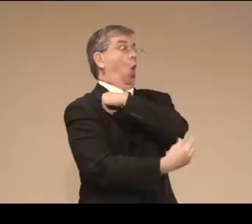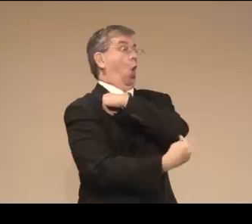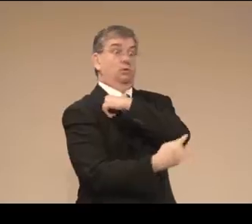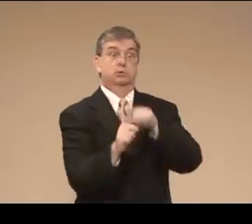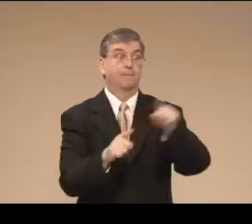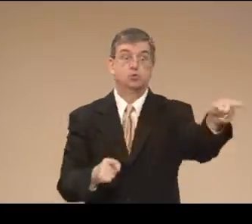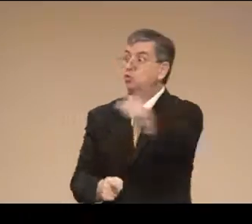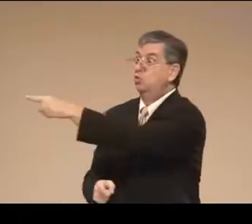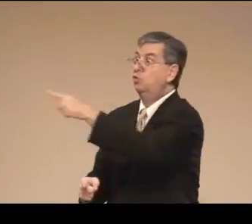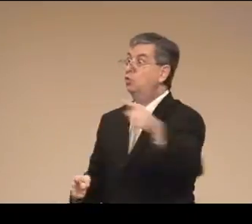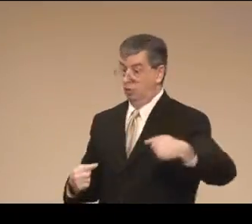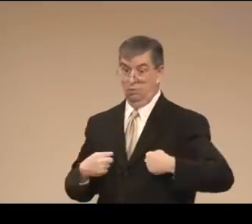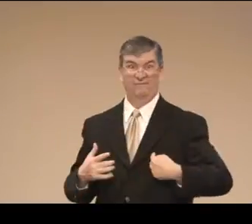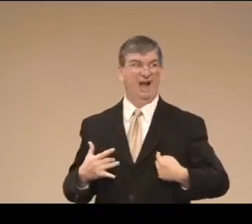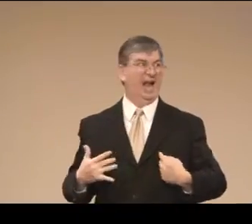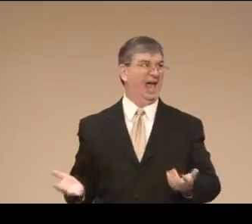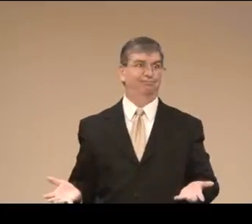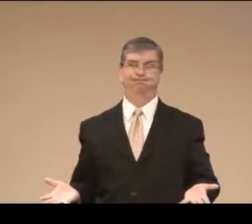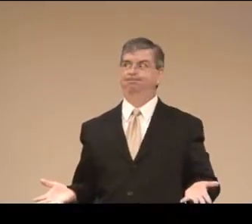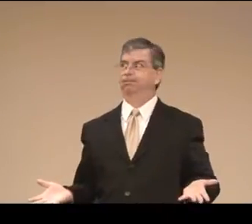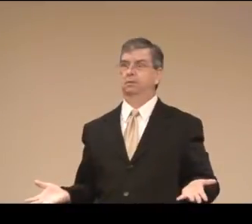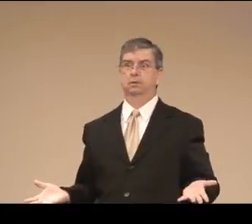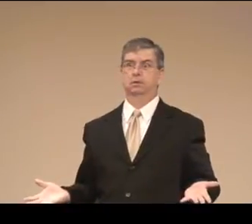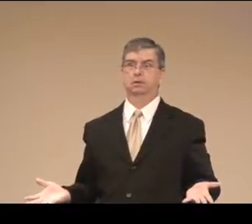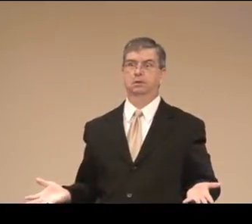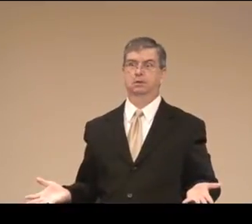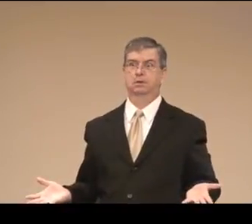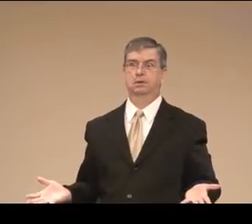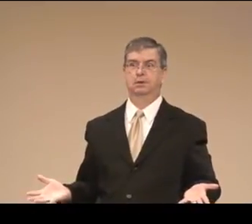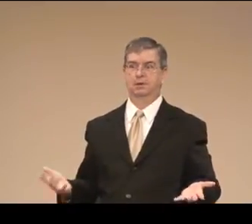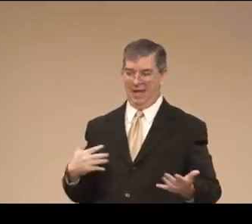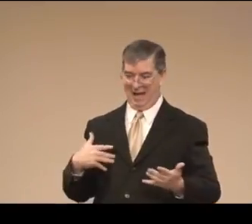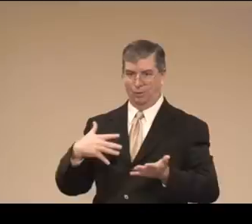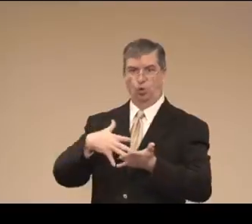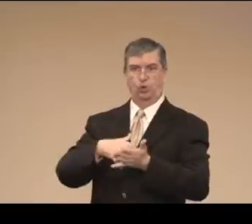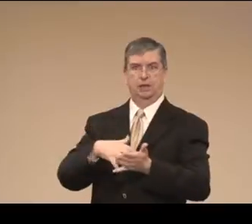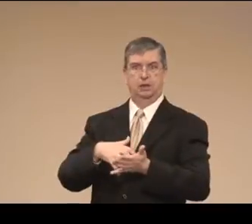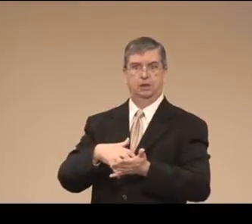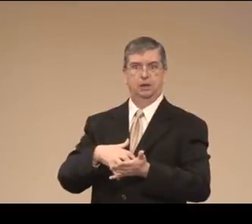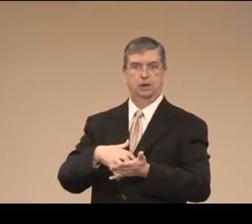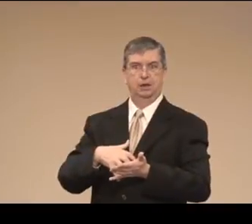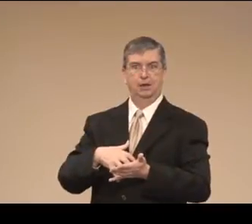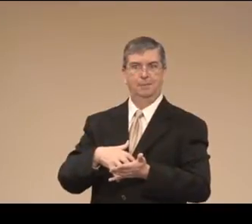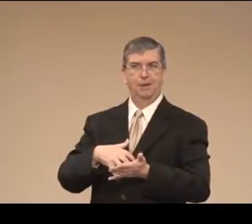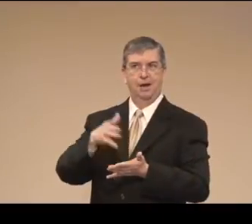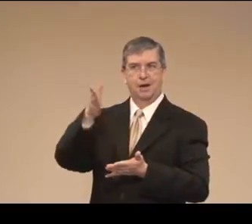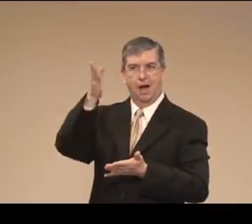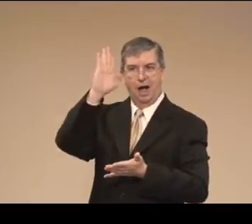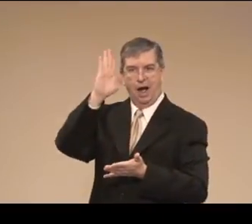As Gideon was saying, I am the least in my family. And maybe you feel like that as well. You think,